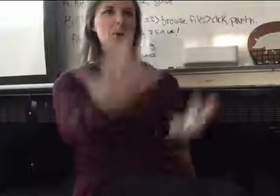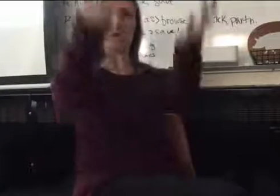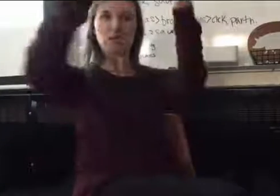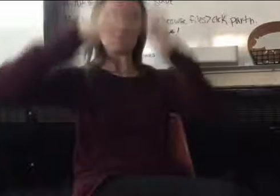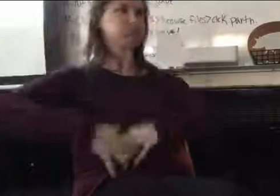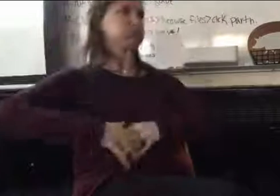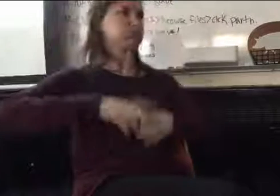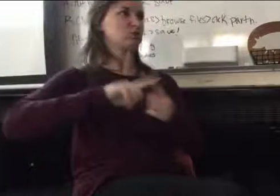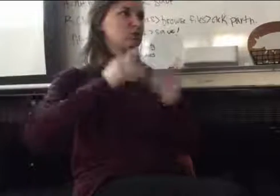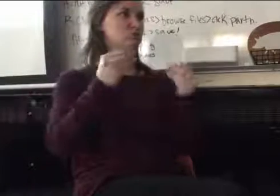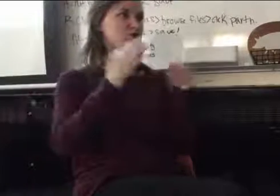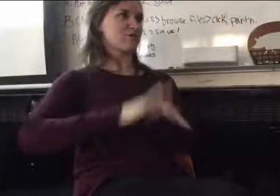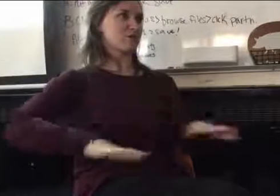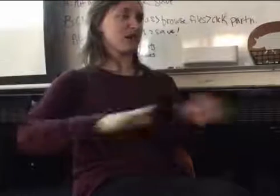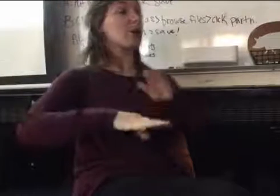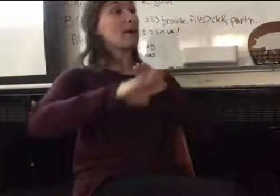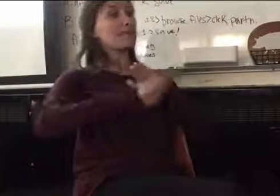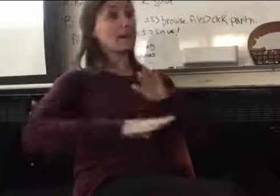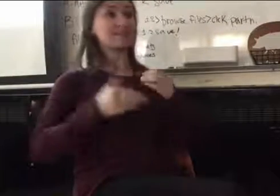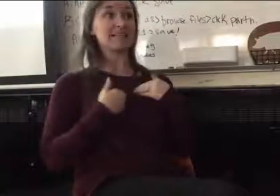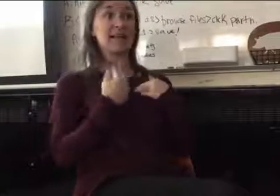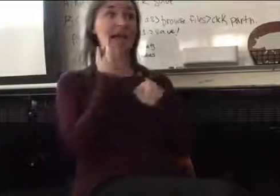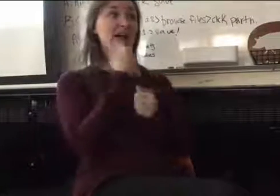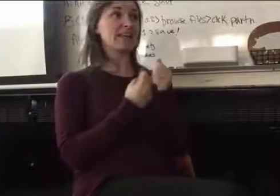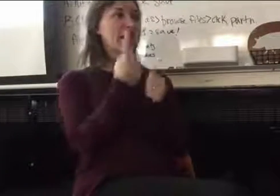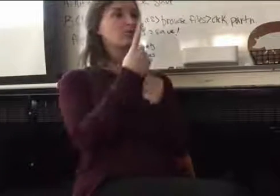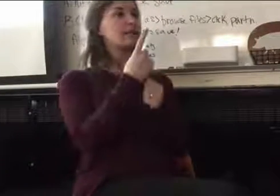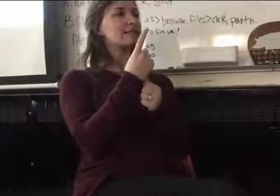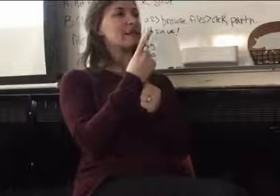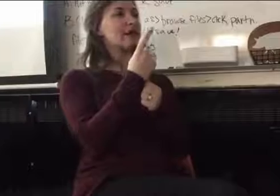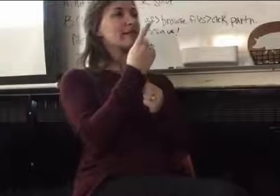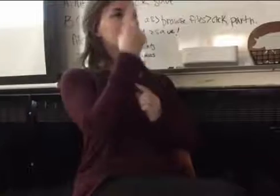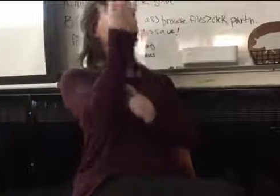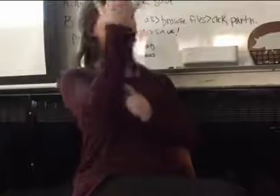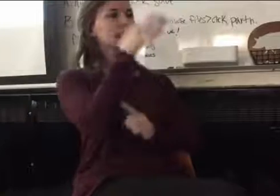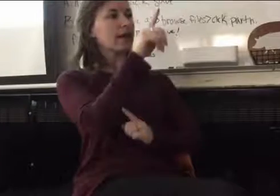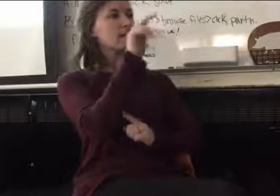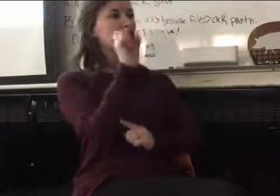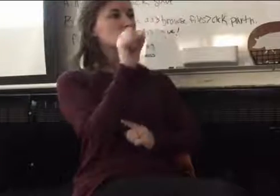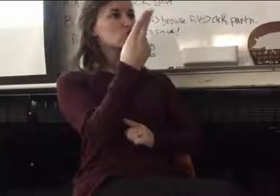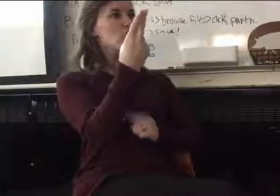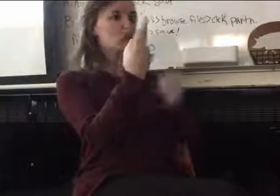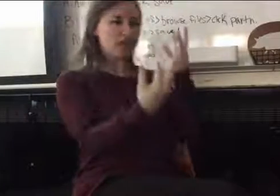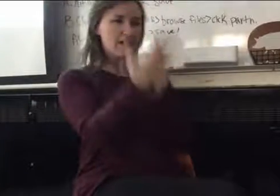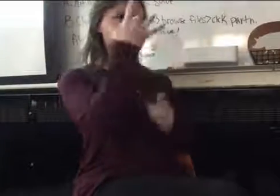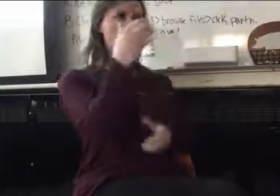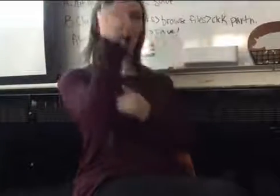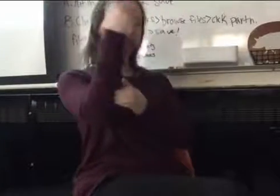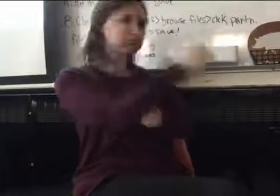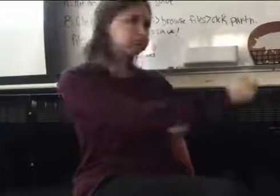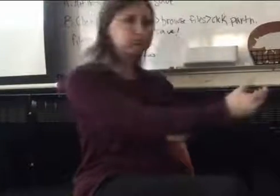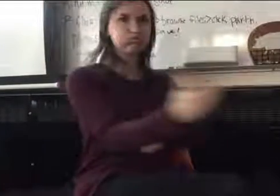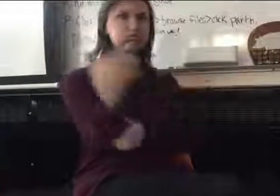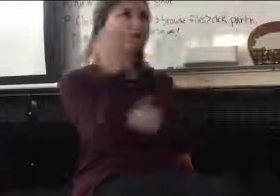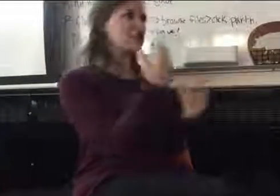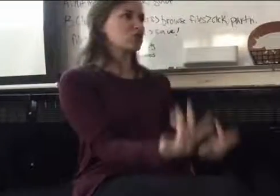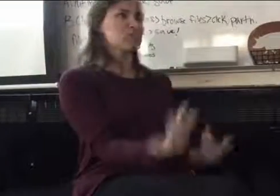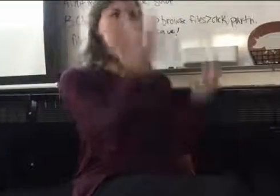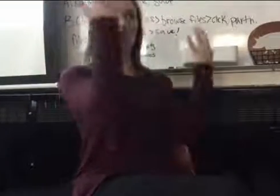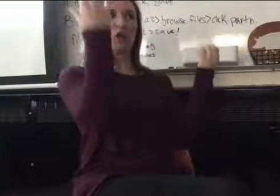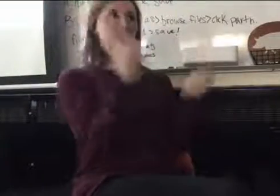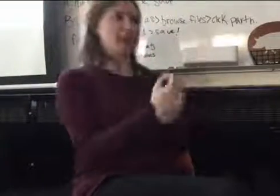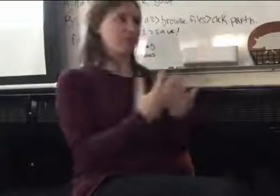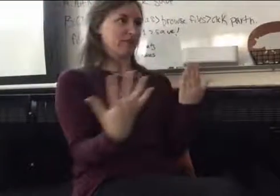ground. Basically, he had everybody take torches and he just burned everything. When we look at the impact of that, here